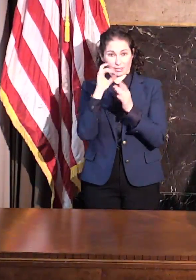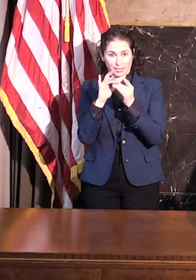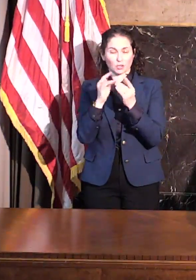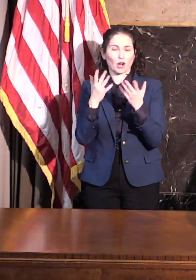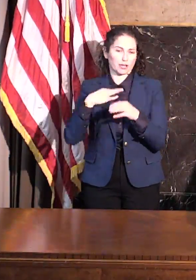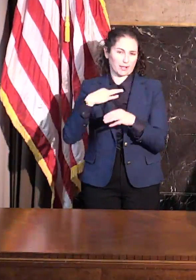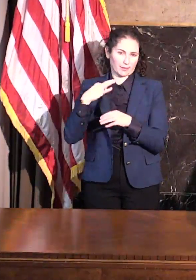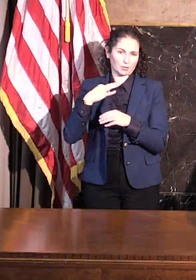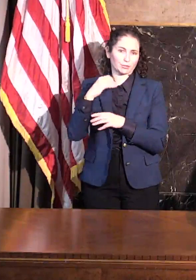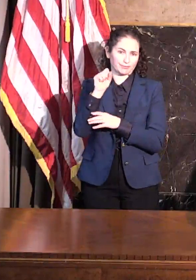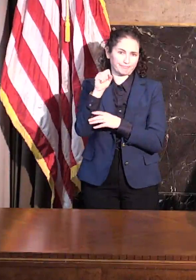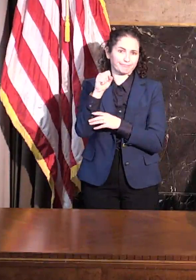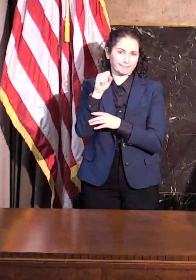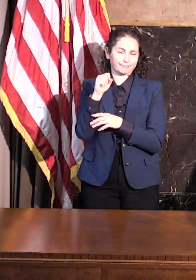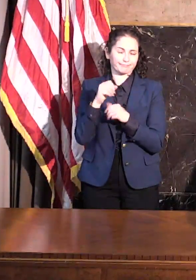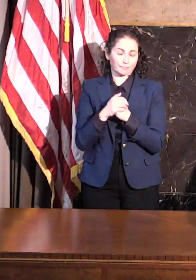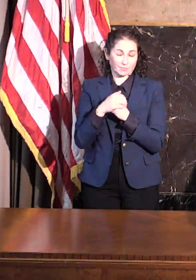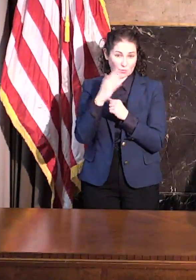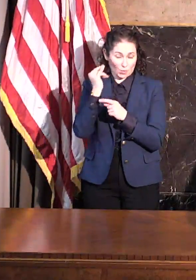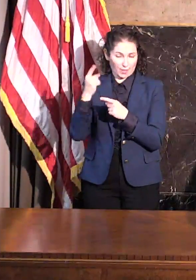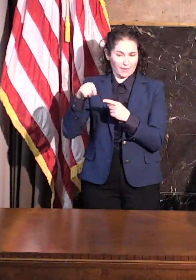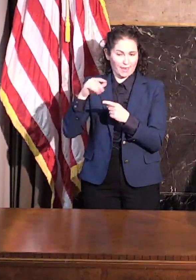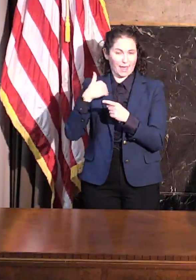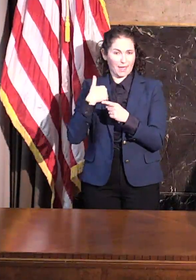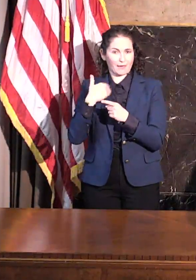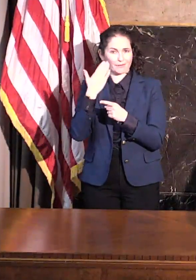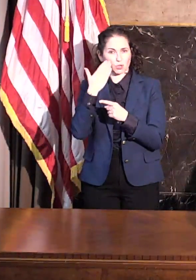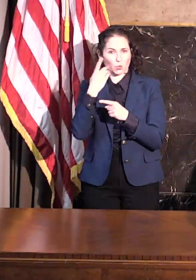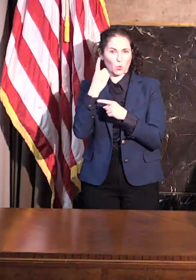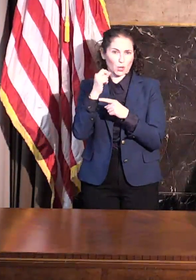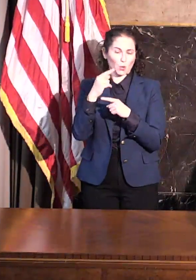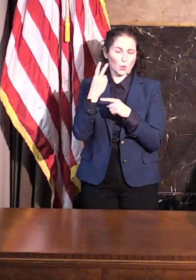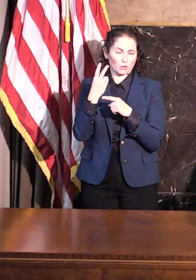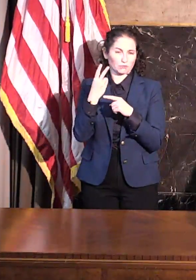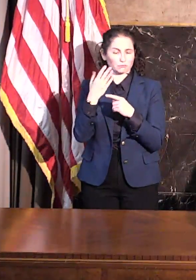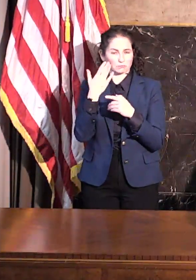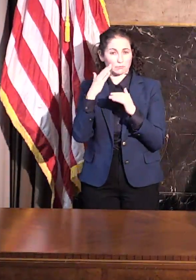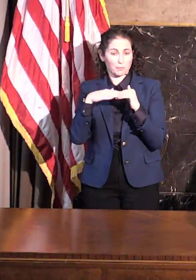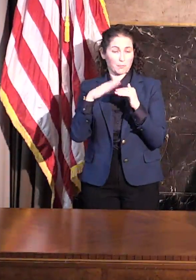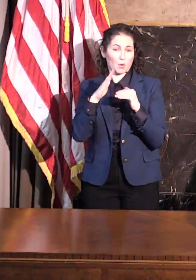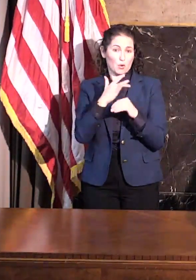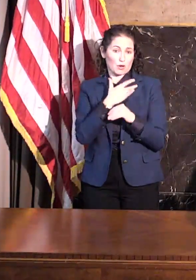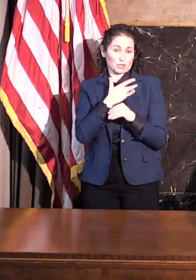This change obviously applies to everyone 16 years and over, 18-year-olds.